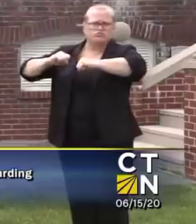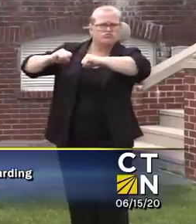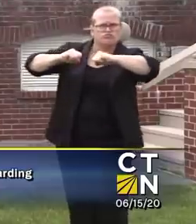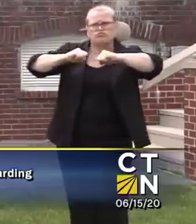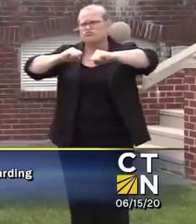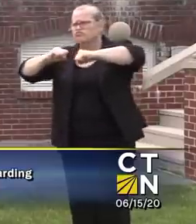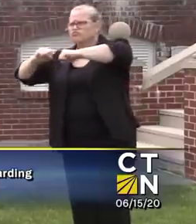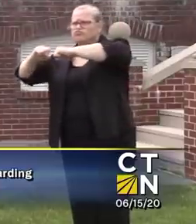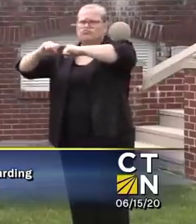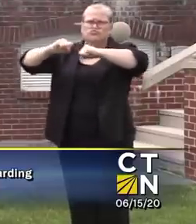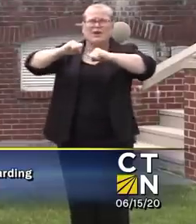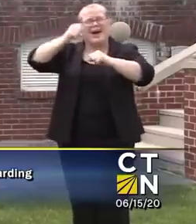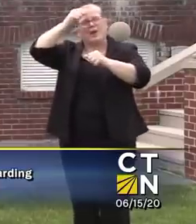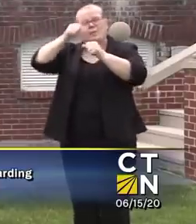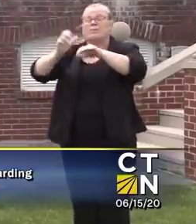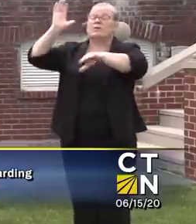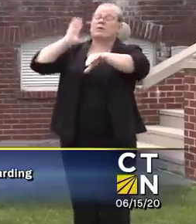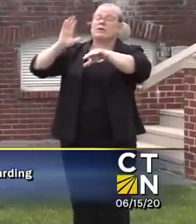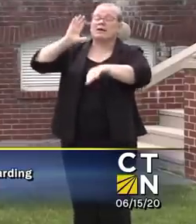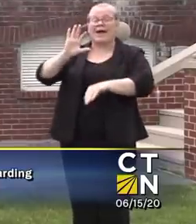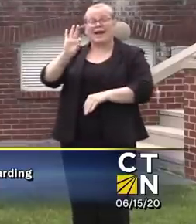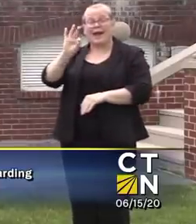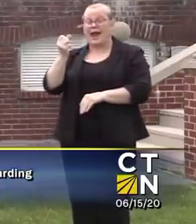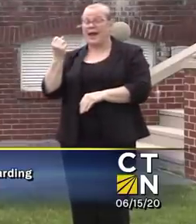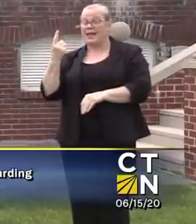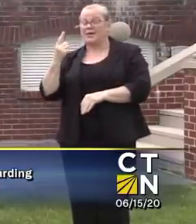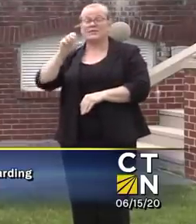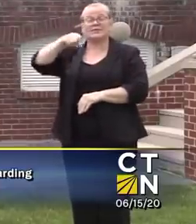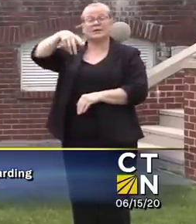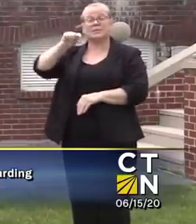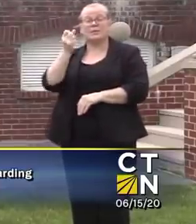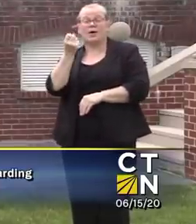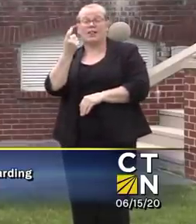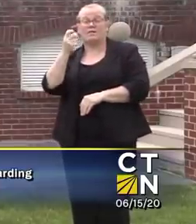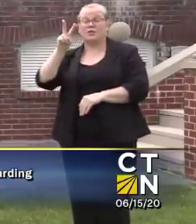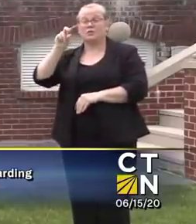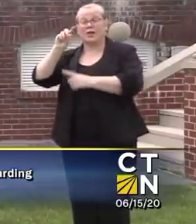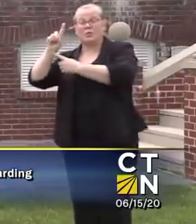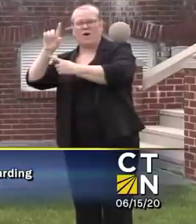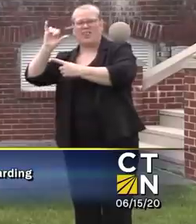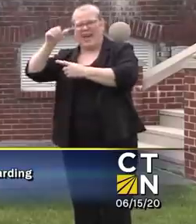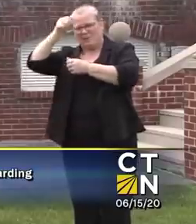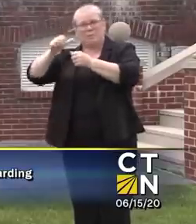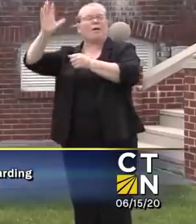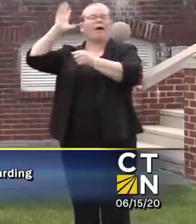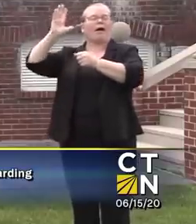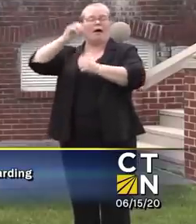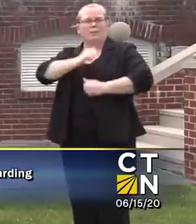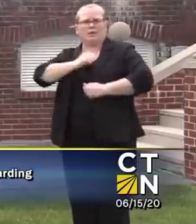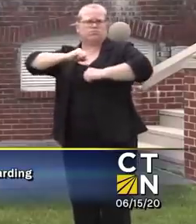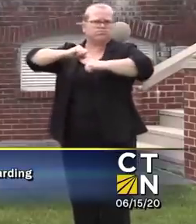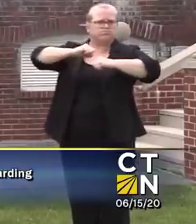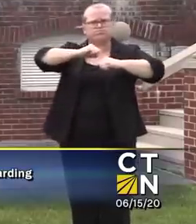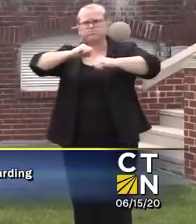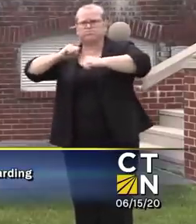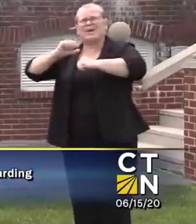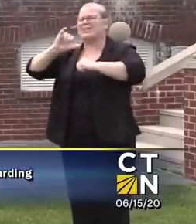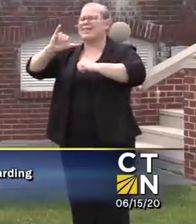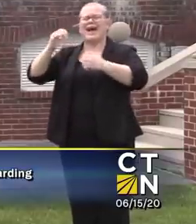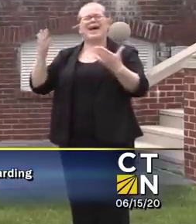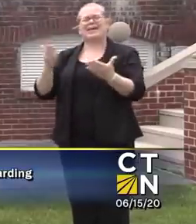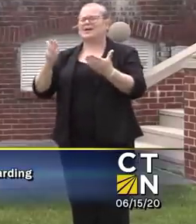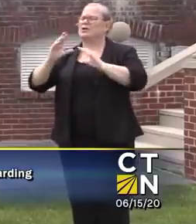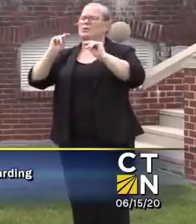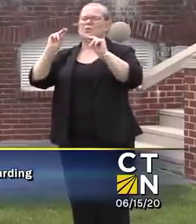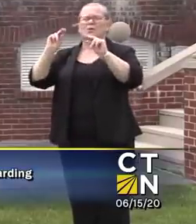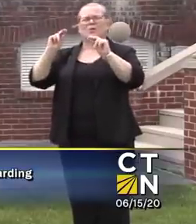of terrorism and the such. Well, we're going to take a pause on those military-style weapons. We've got what we need right now in the case